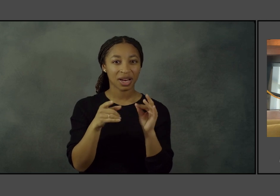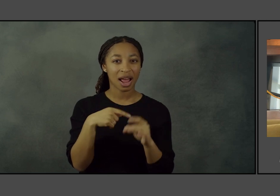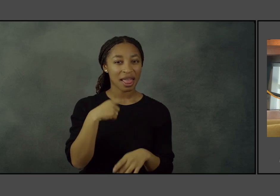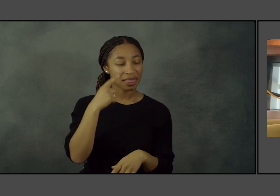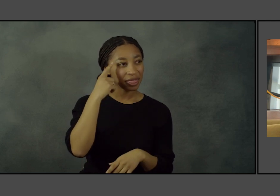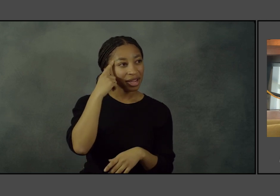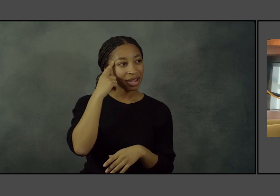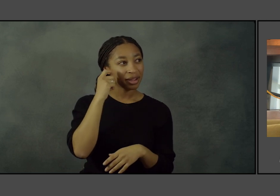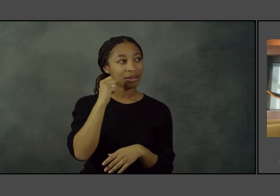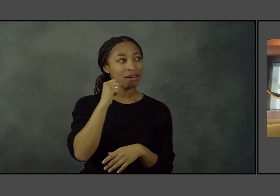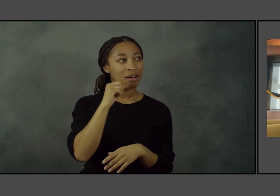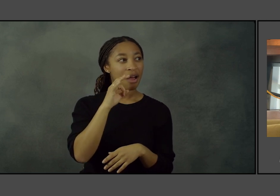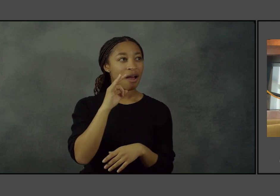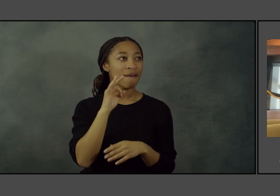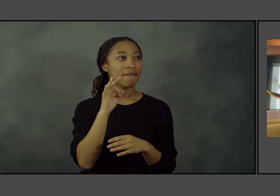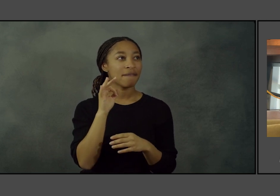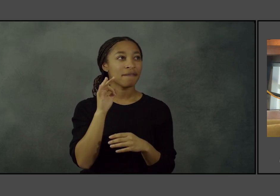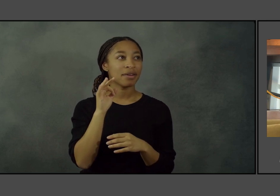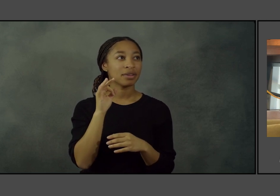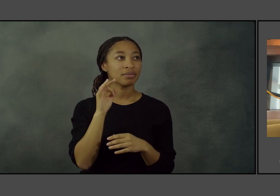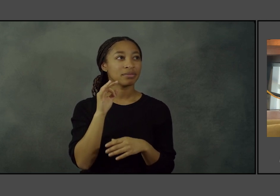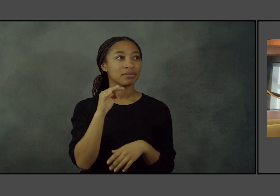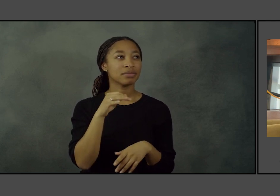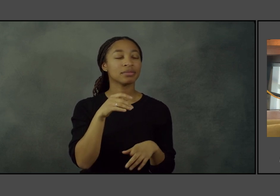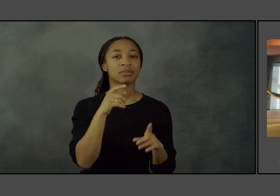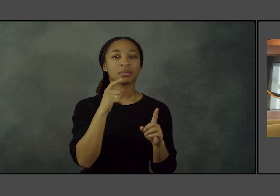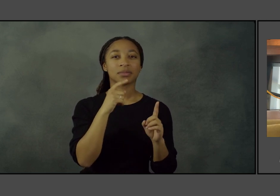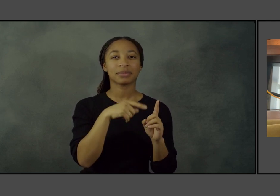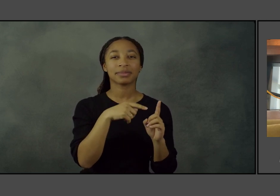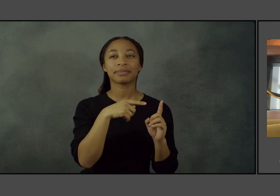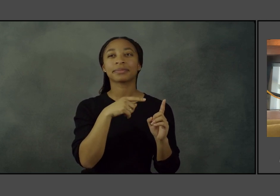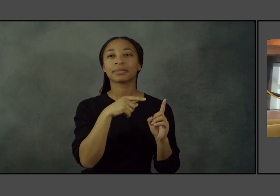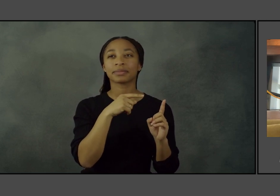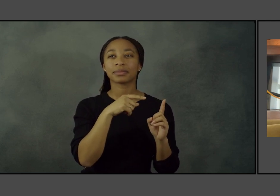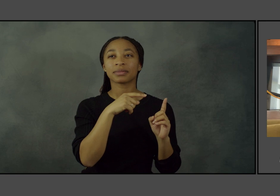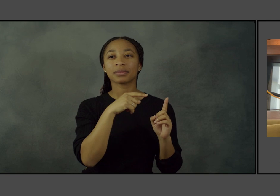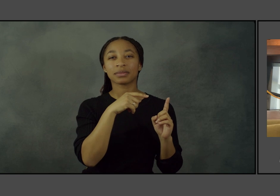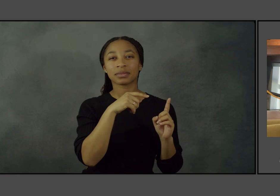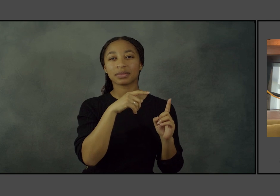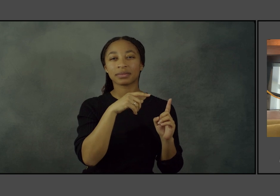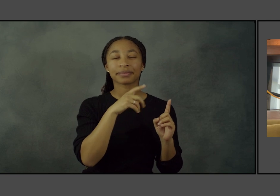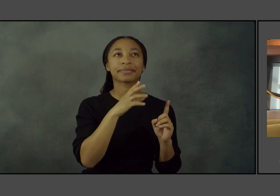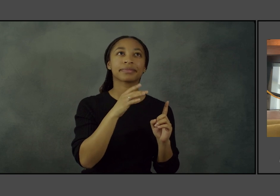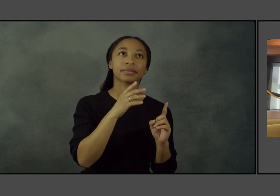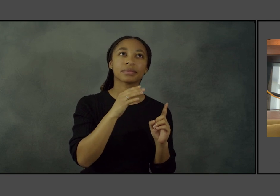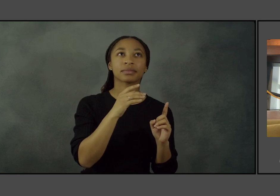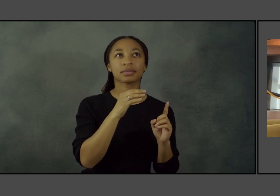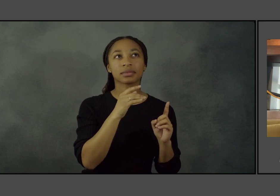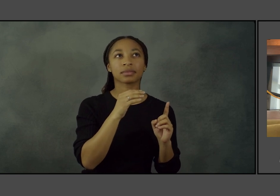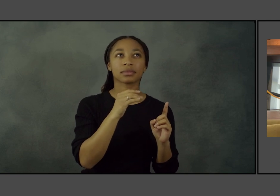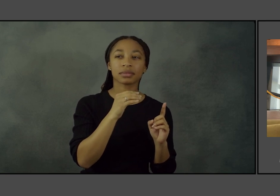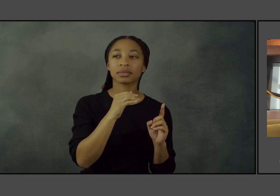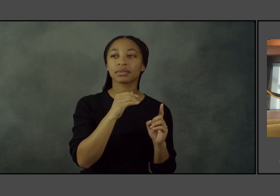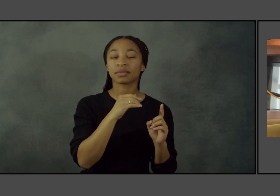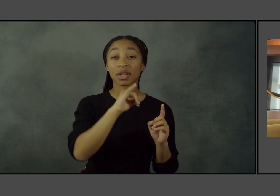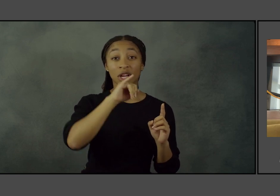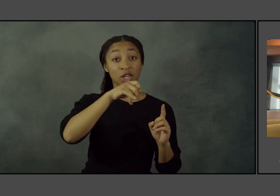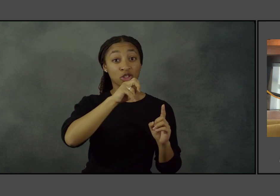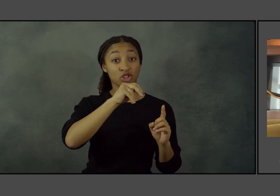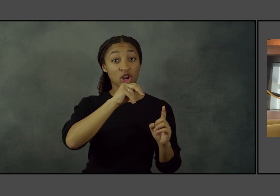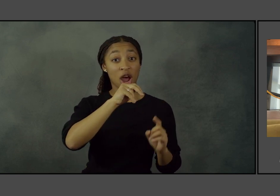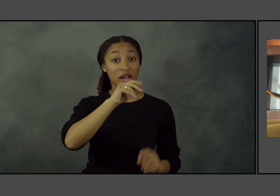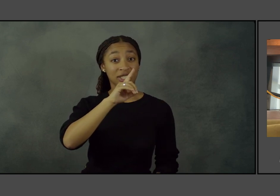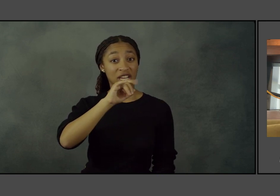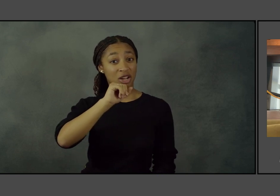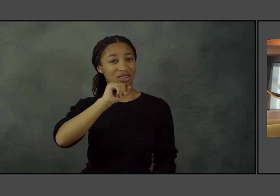tale, the telling of John de Conquer. And one of the things that John de Conquer made possible is